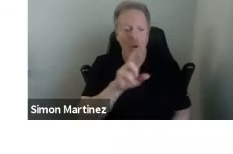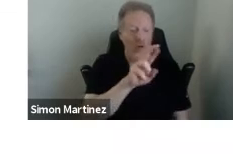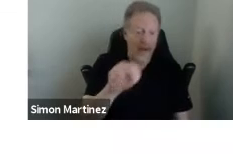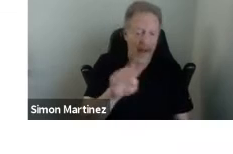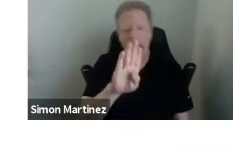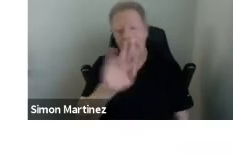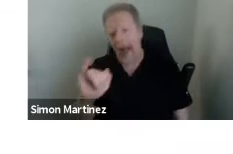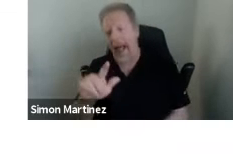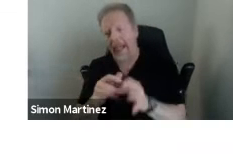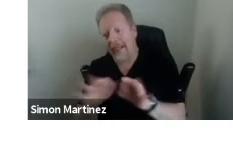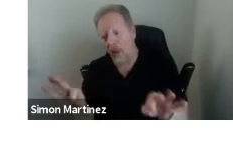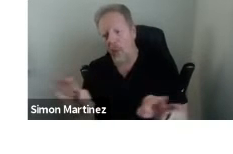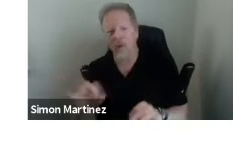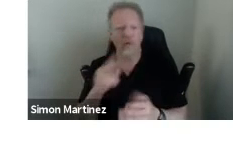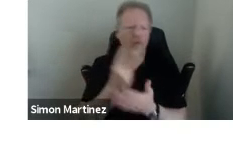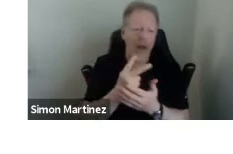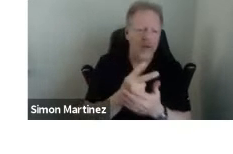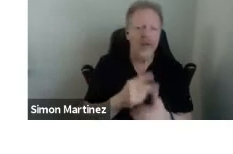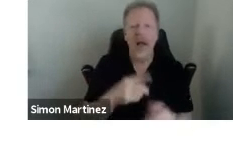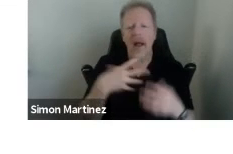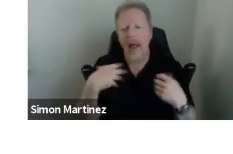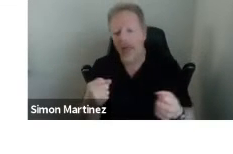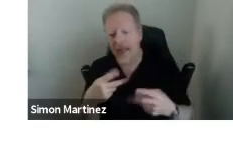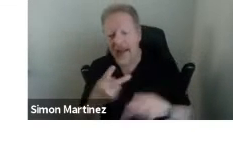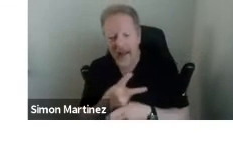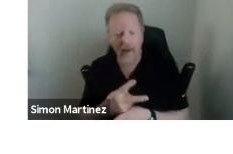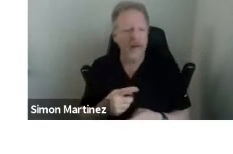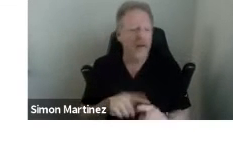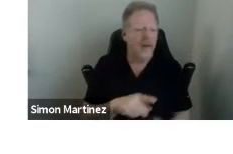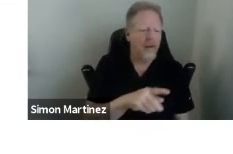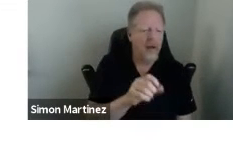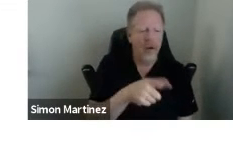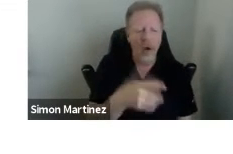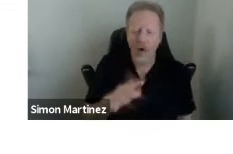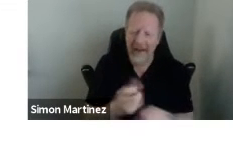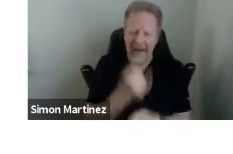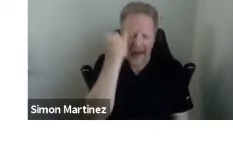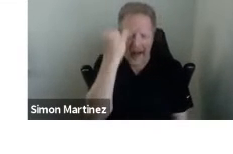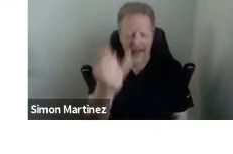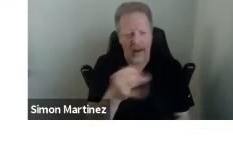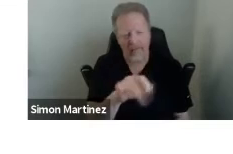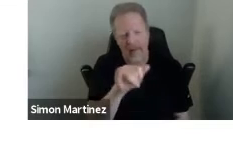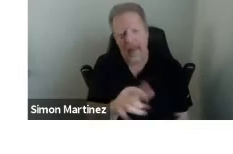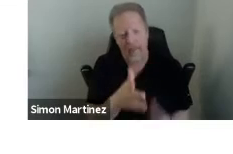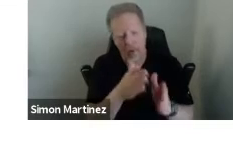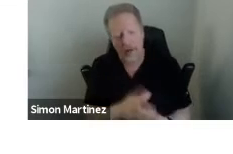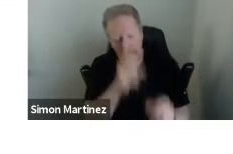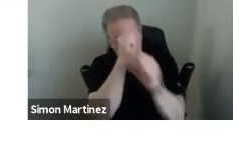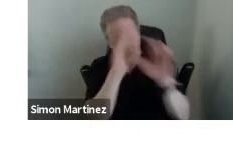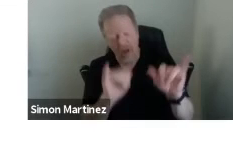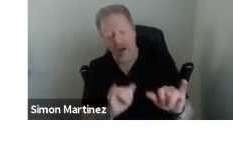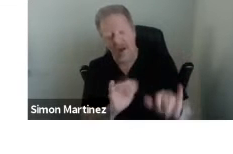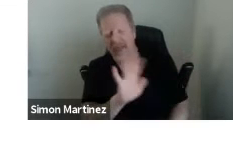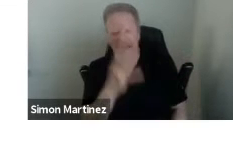bilingual nursing graduate with experience in rural healthcare. So you get an idea already of this person and their